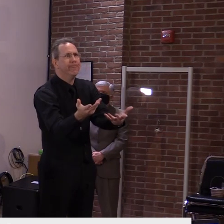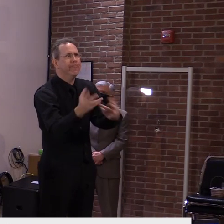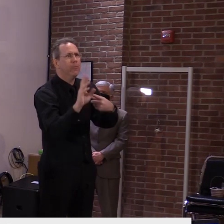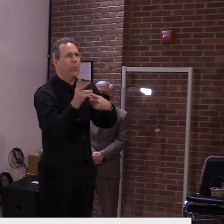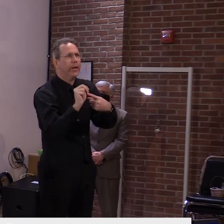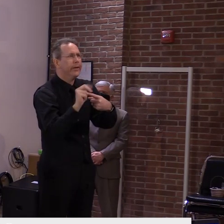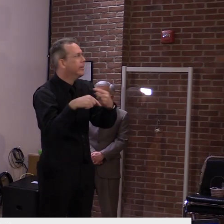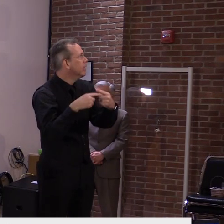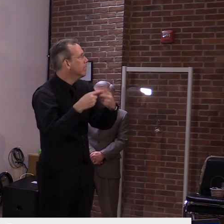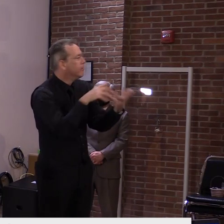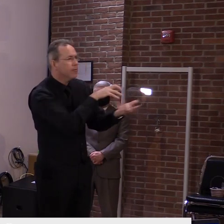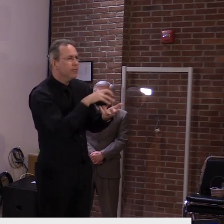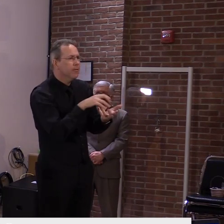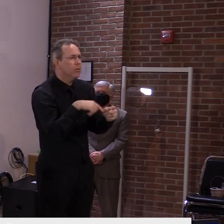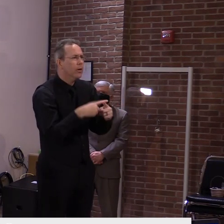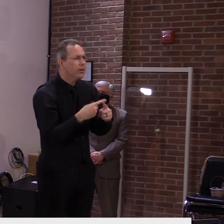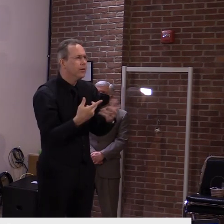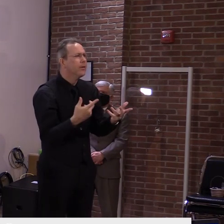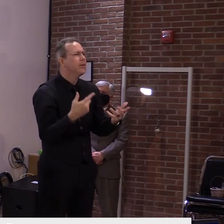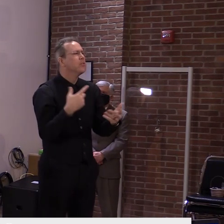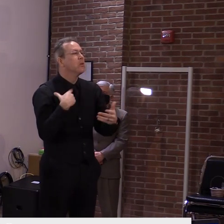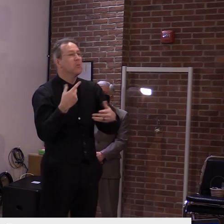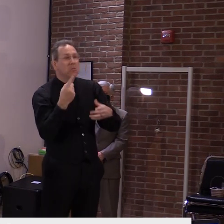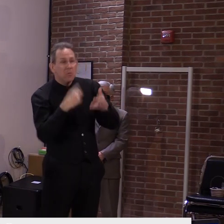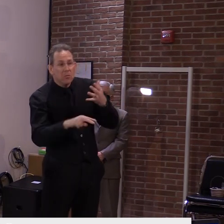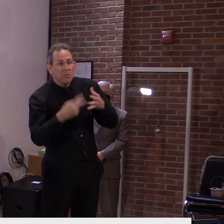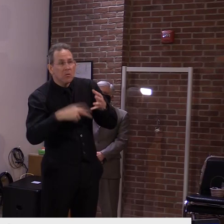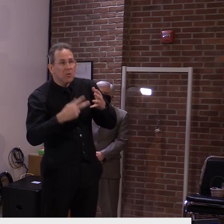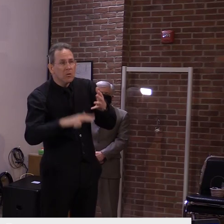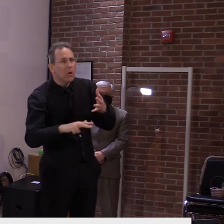that out week after week.